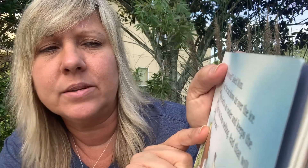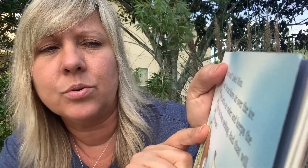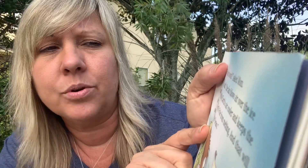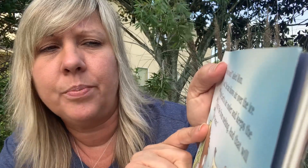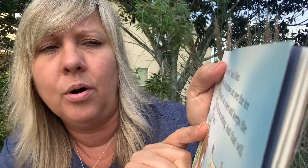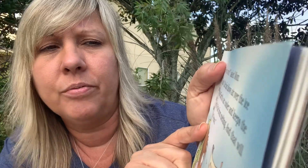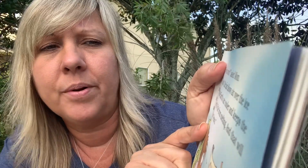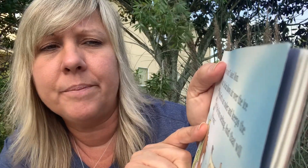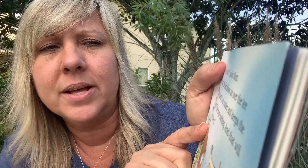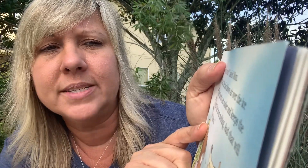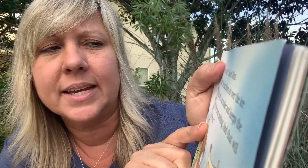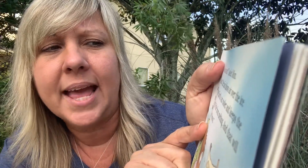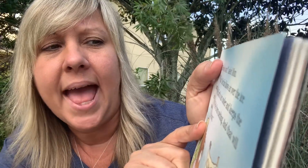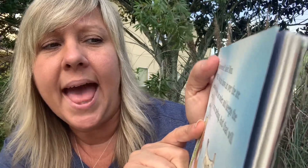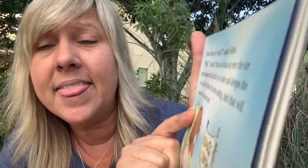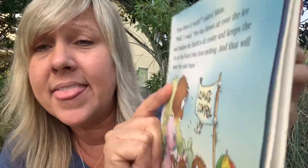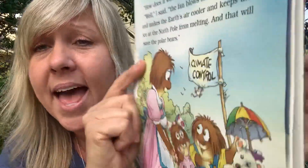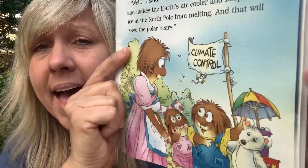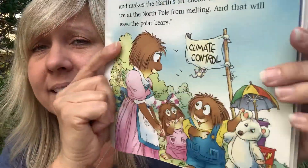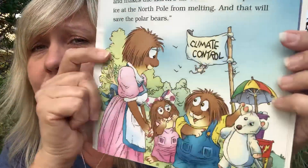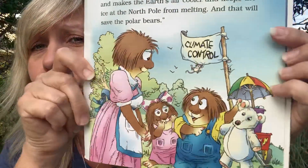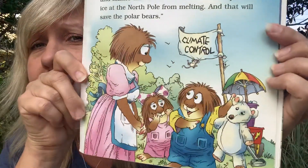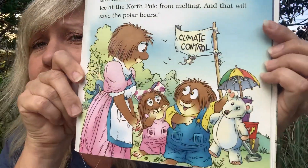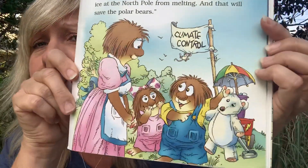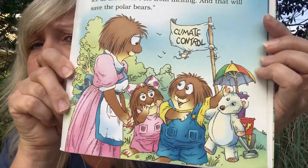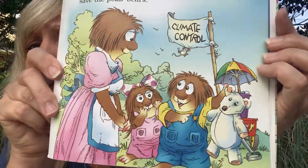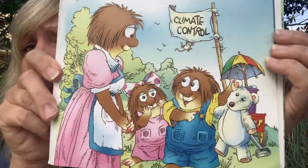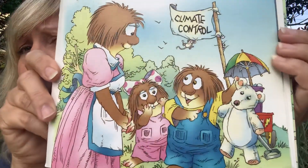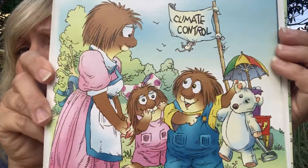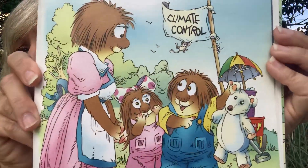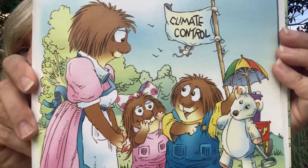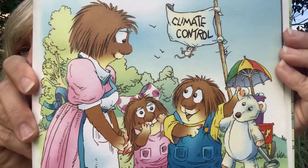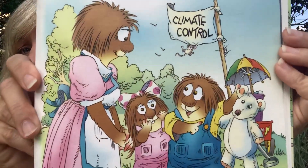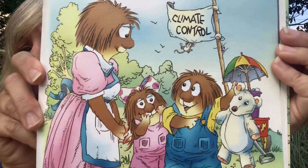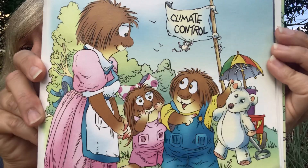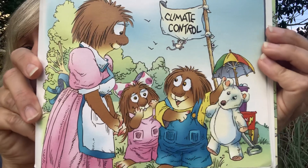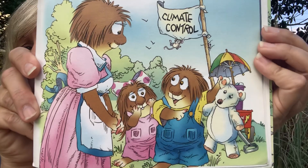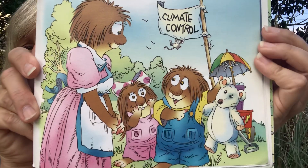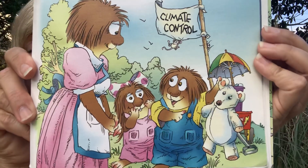North Pole from melting, and that will save the polar bears."